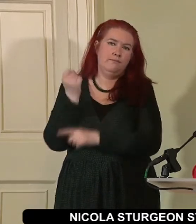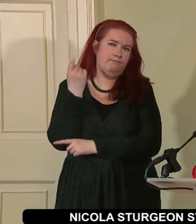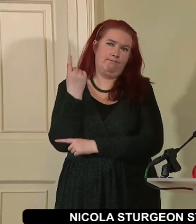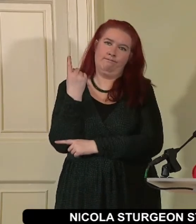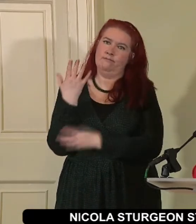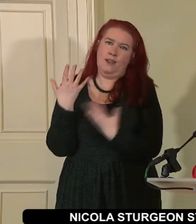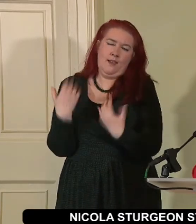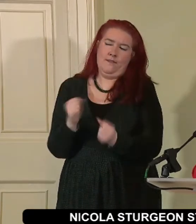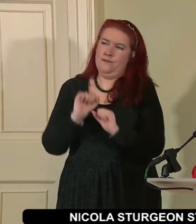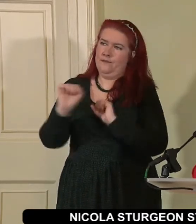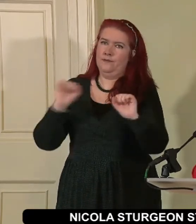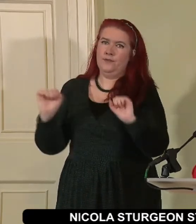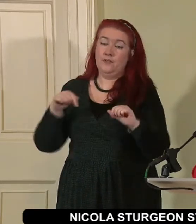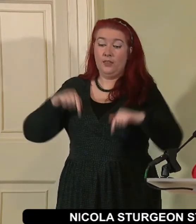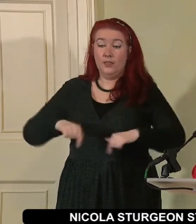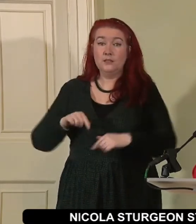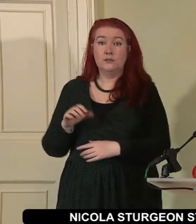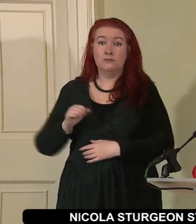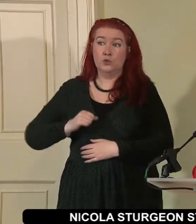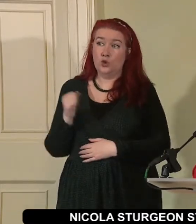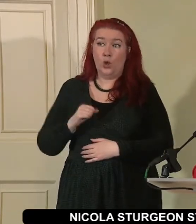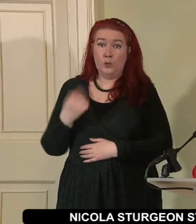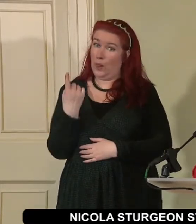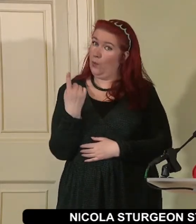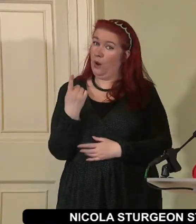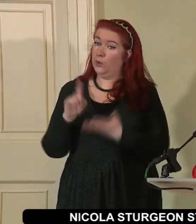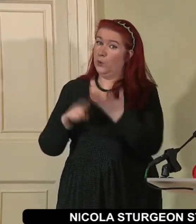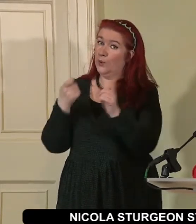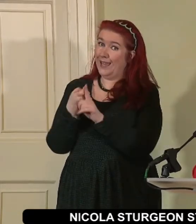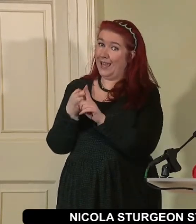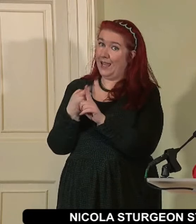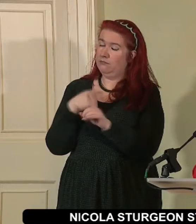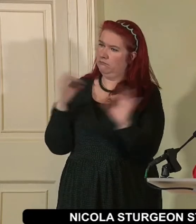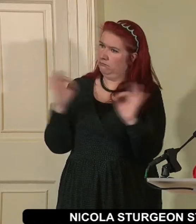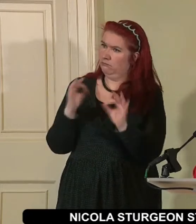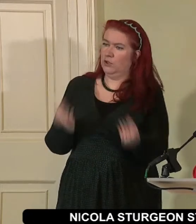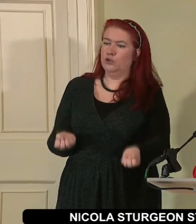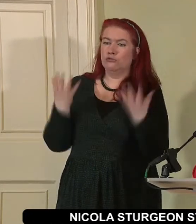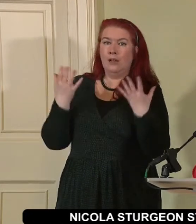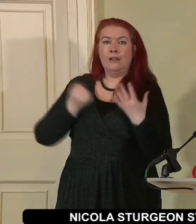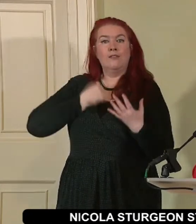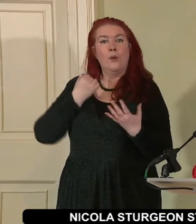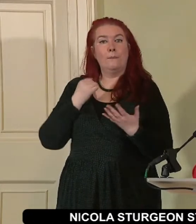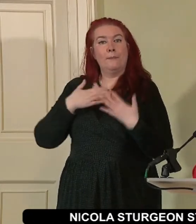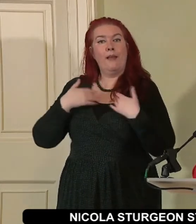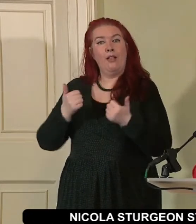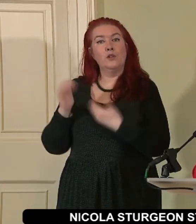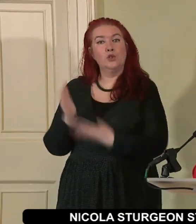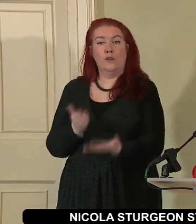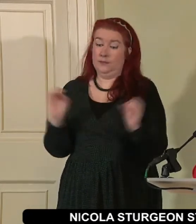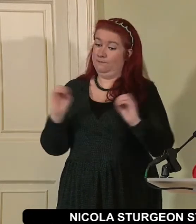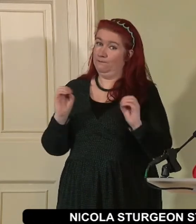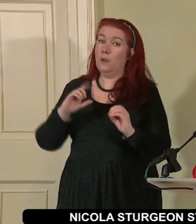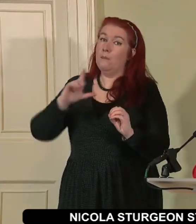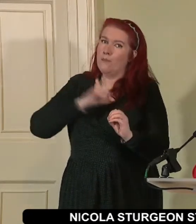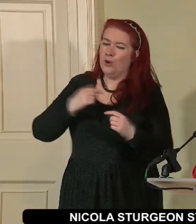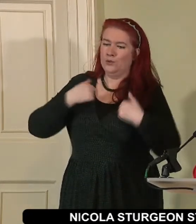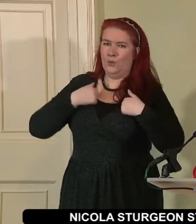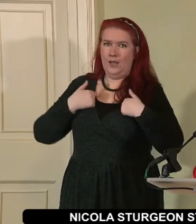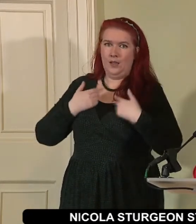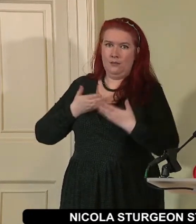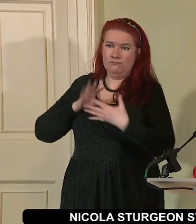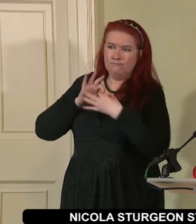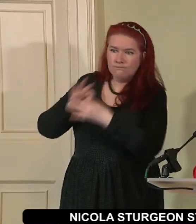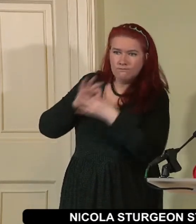country is the only one in the UK that has not faced industrial action in our health service because of our approach to